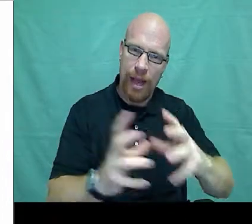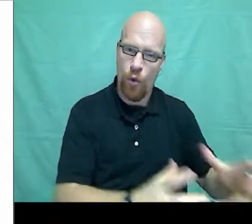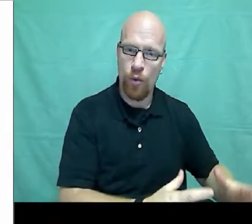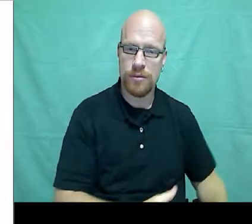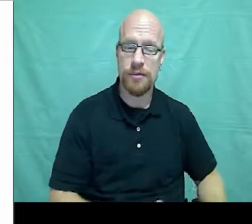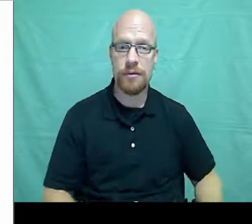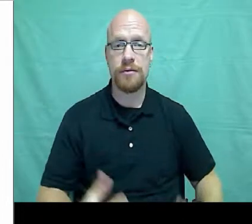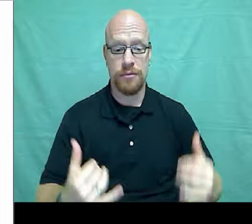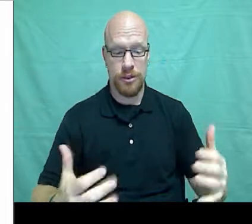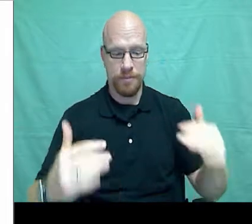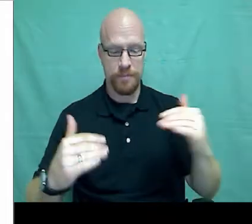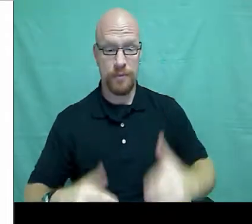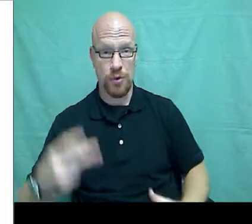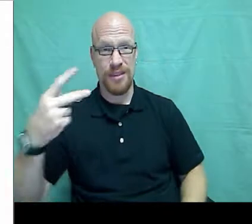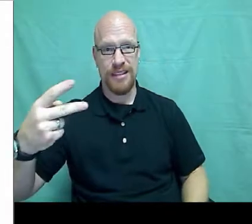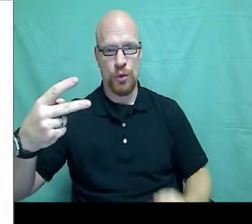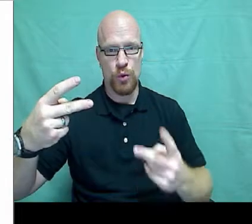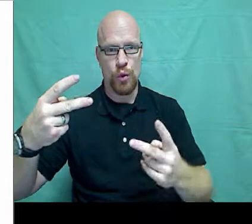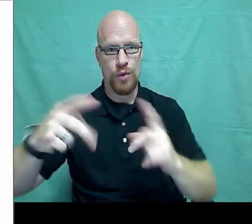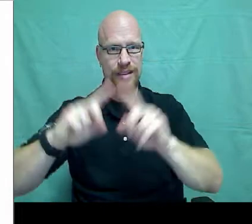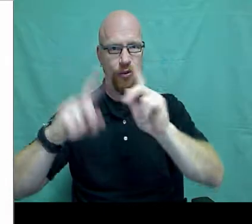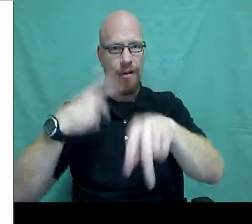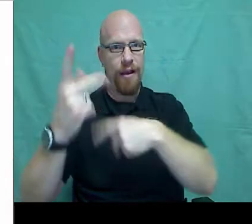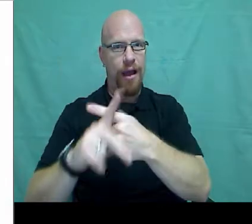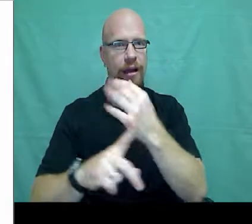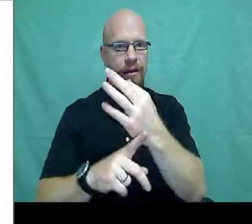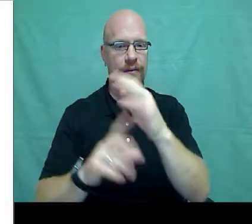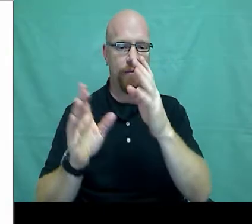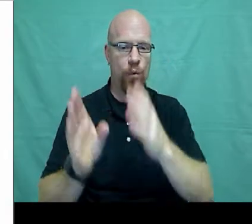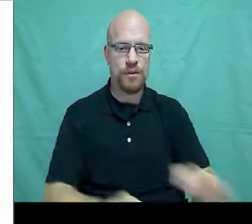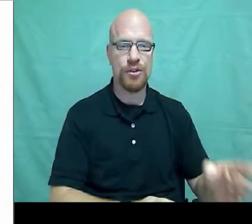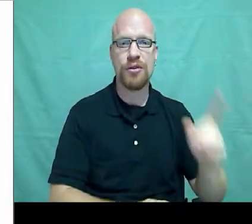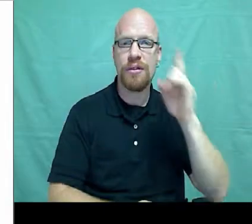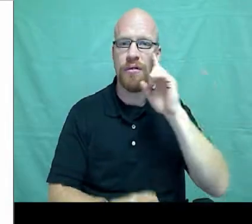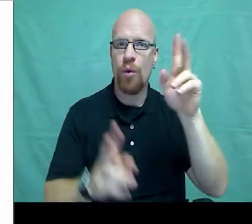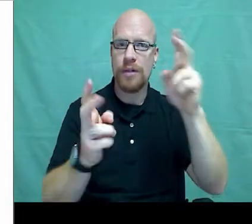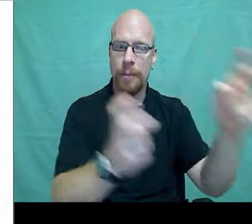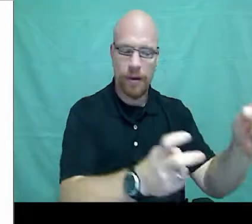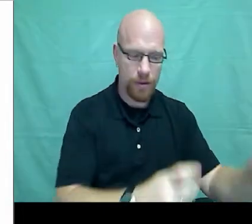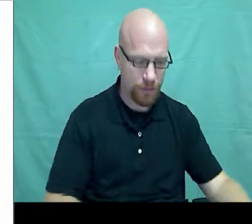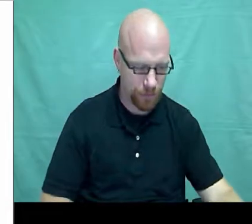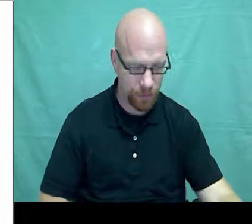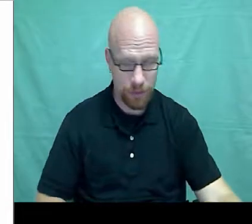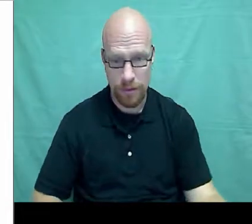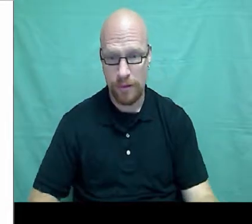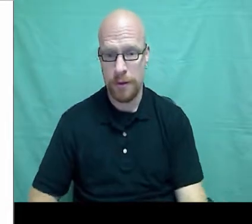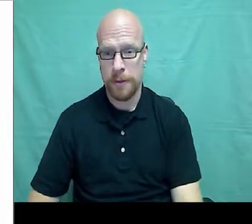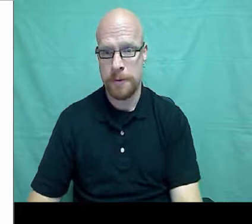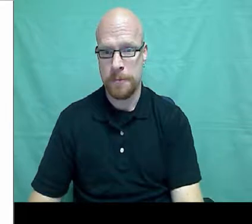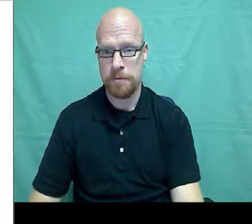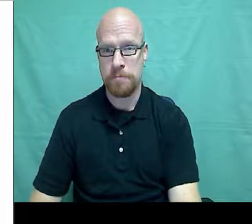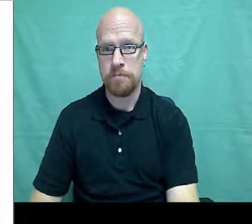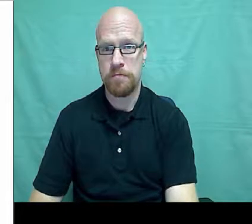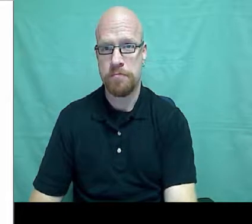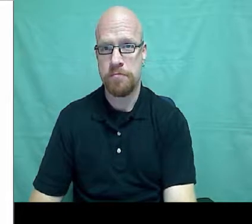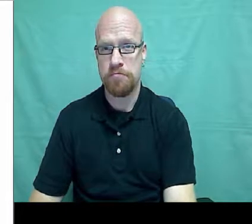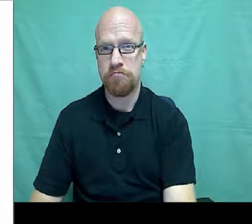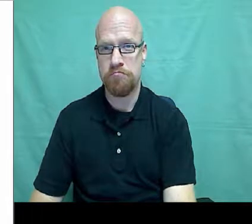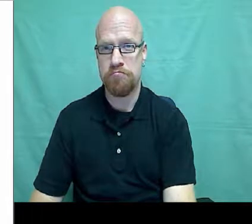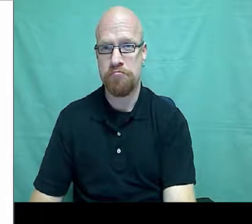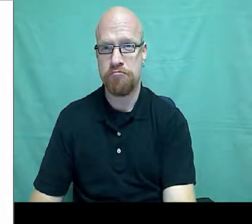semis, different categories. Now, these are different organization techniques for your research, for your